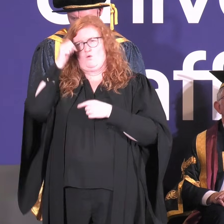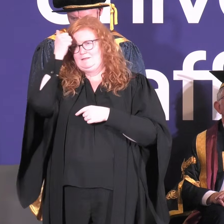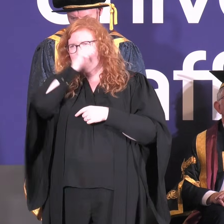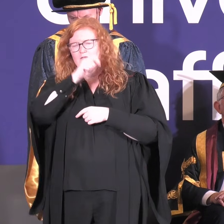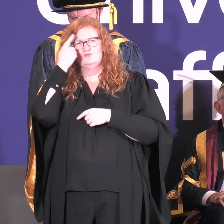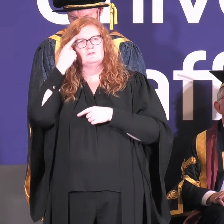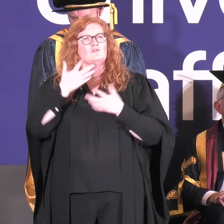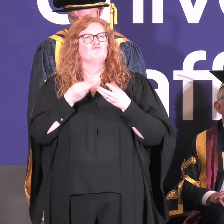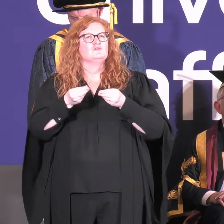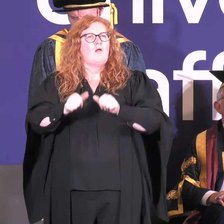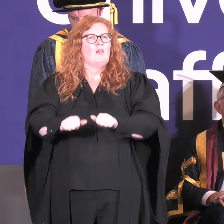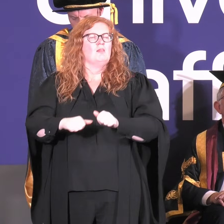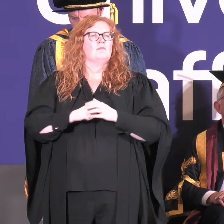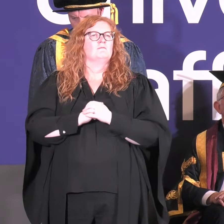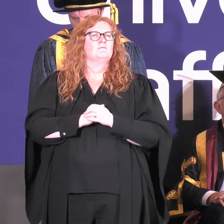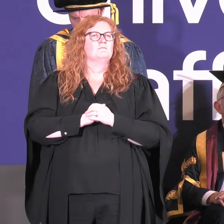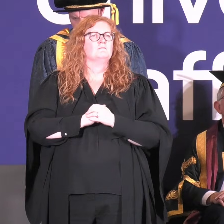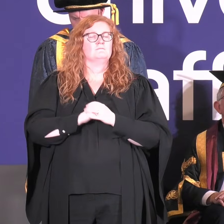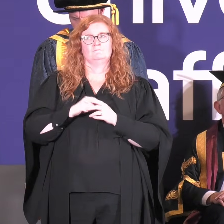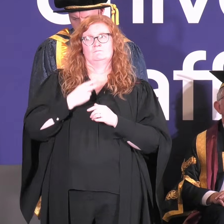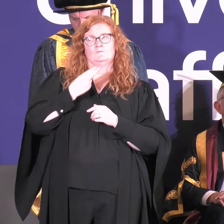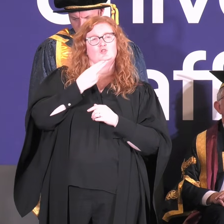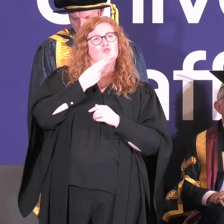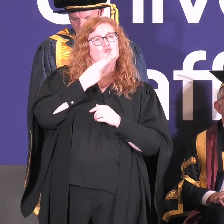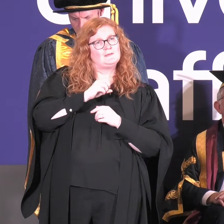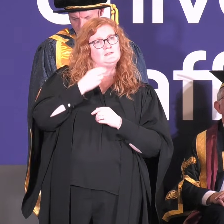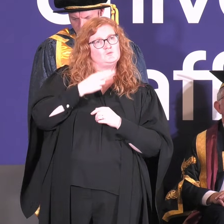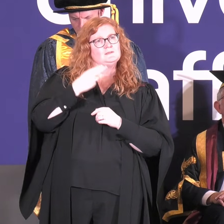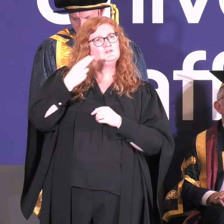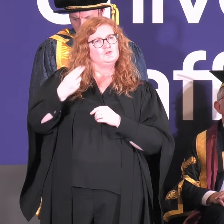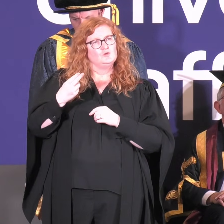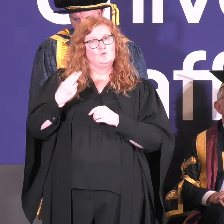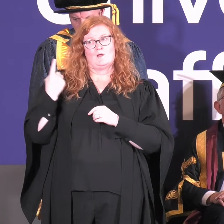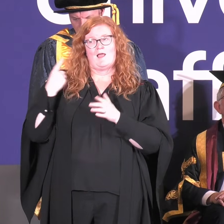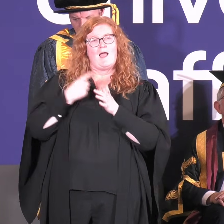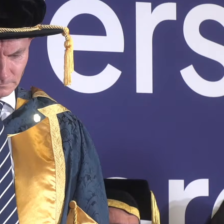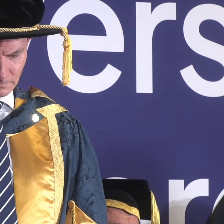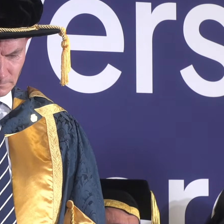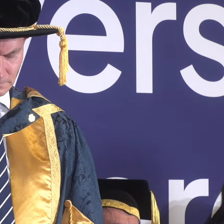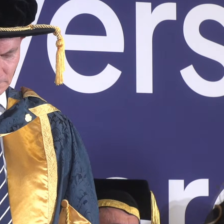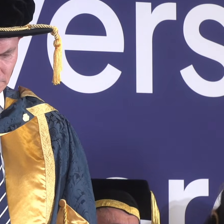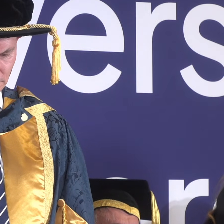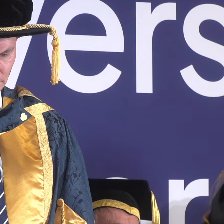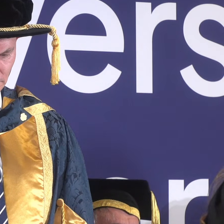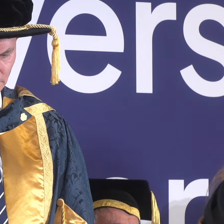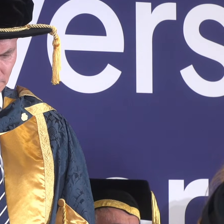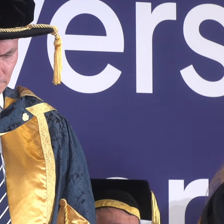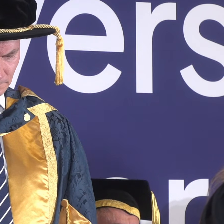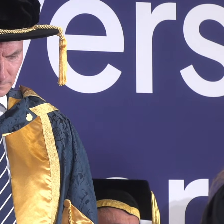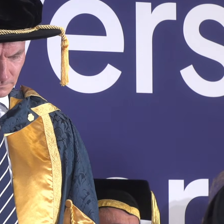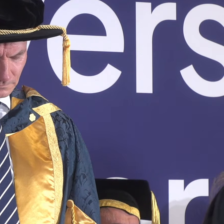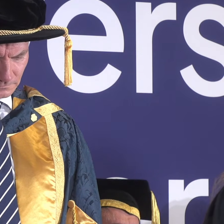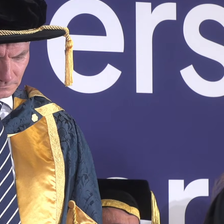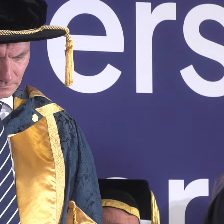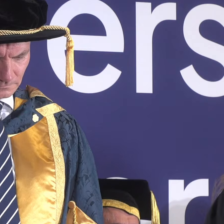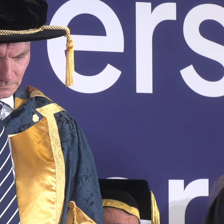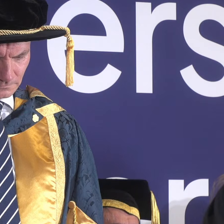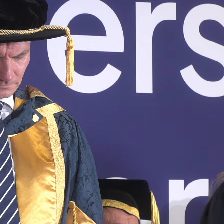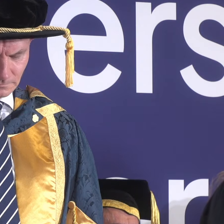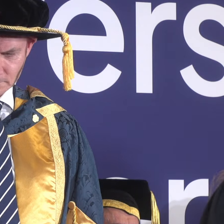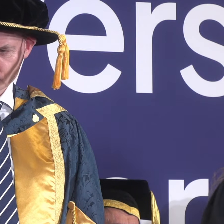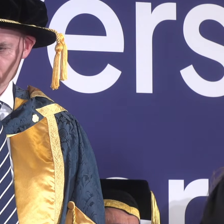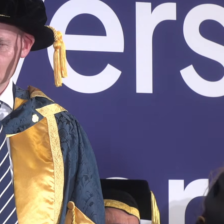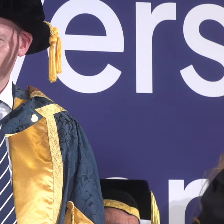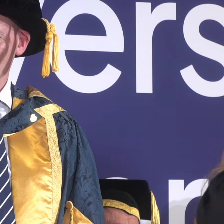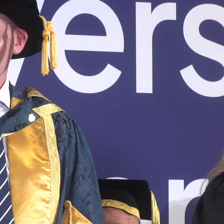resolve. In 2022, Alex joined West Mercia Police as Deputy Chief Constable